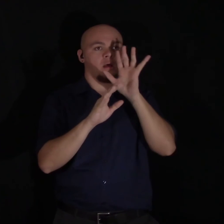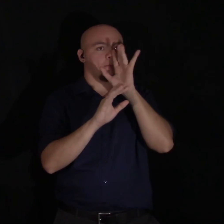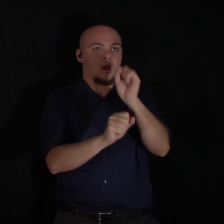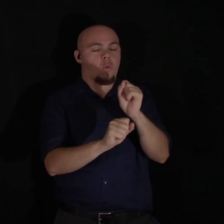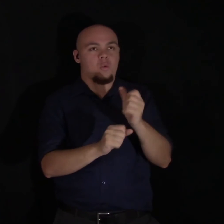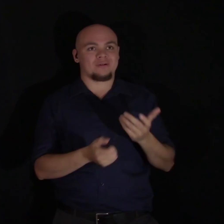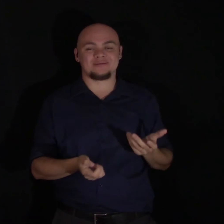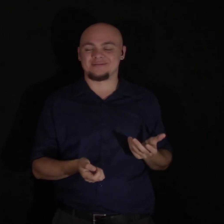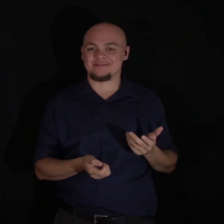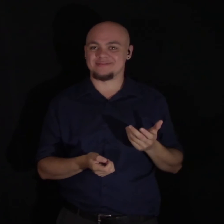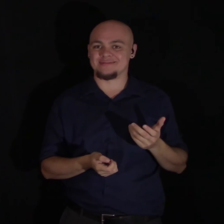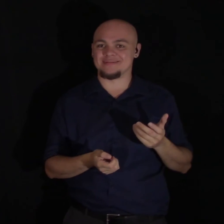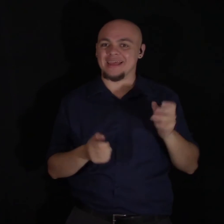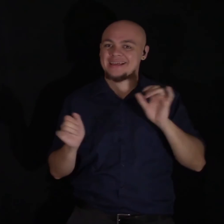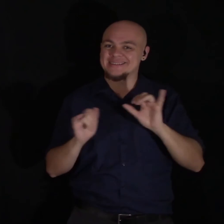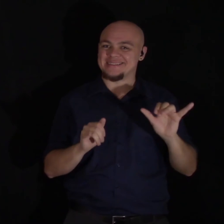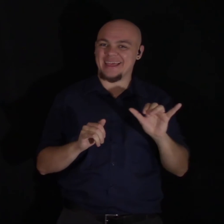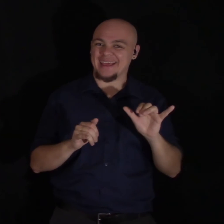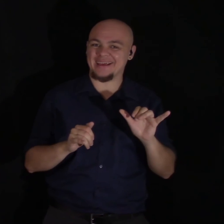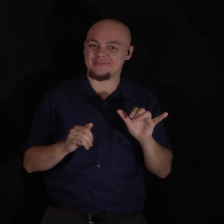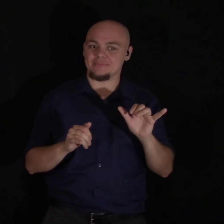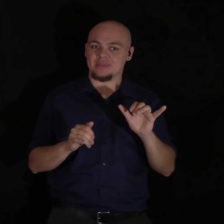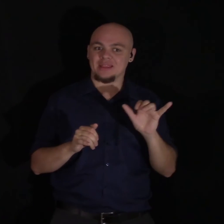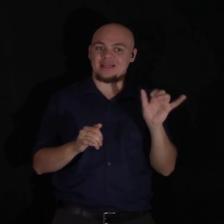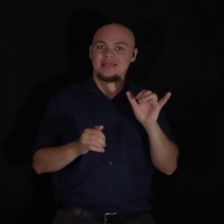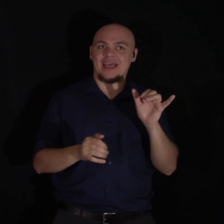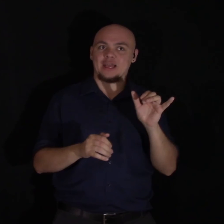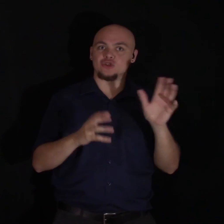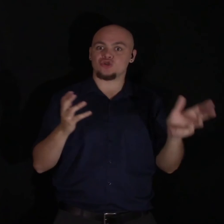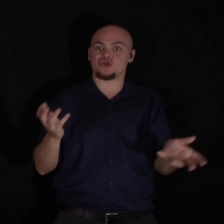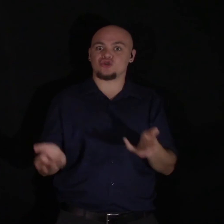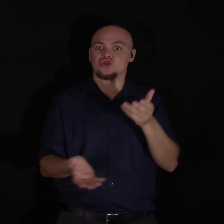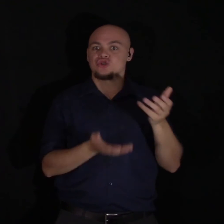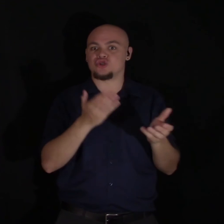it, kind of the way they're fascinated by jugglers.